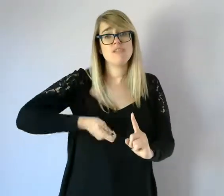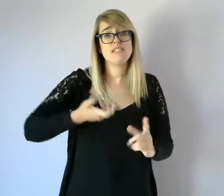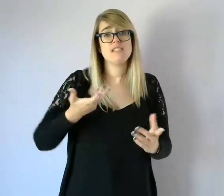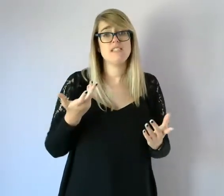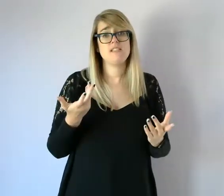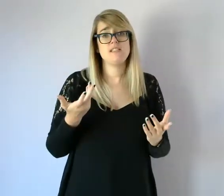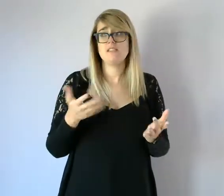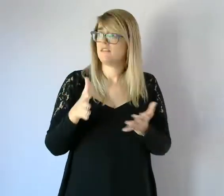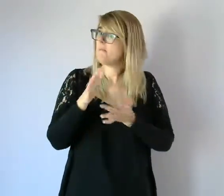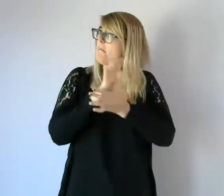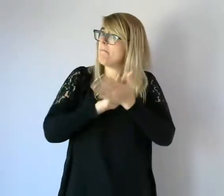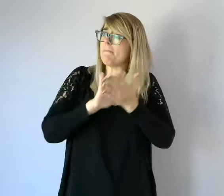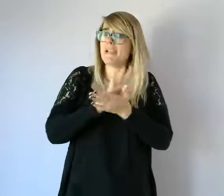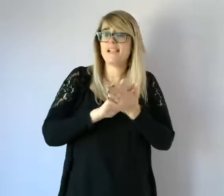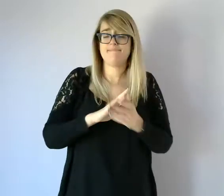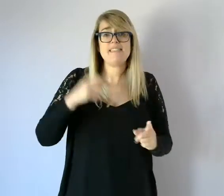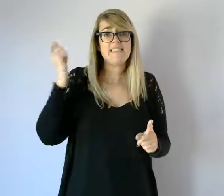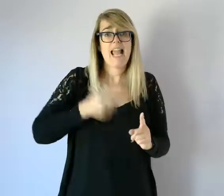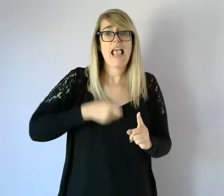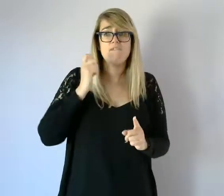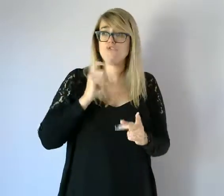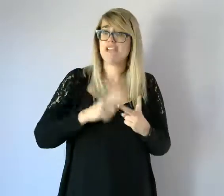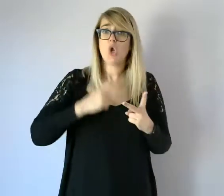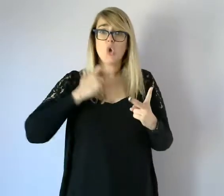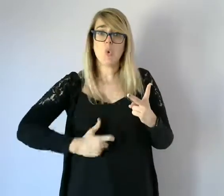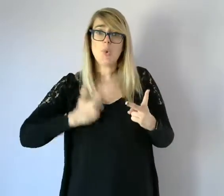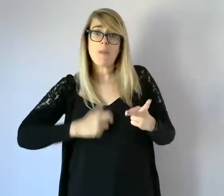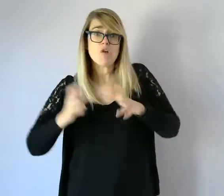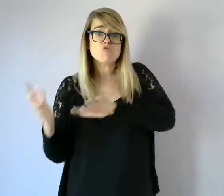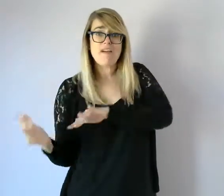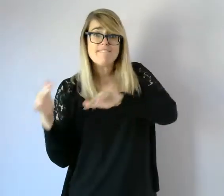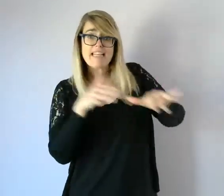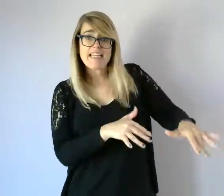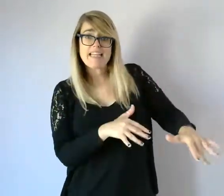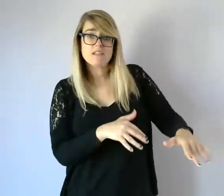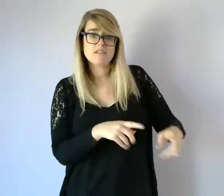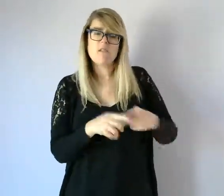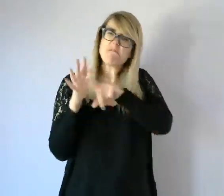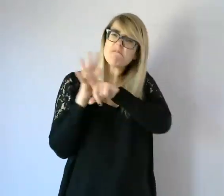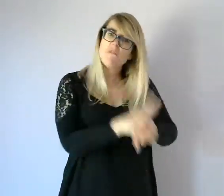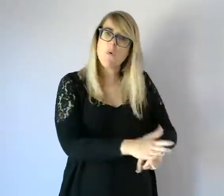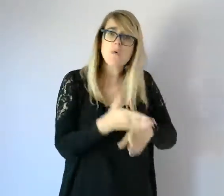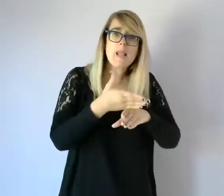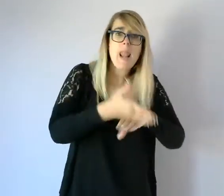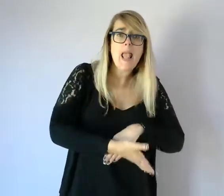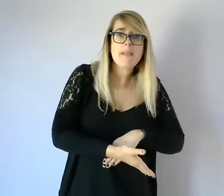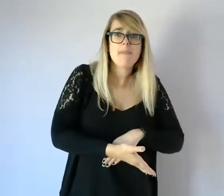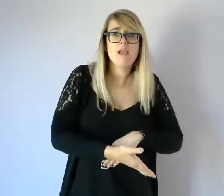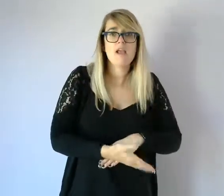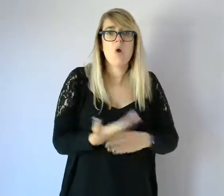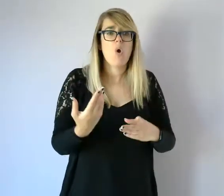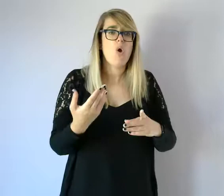encompasses slavery, human trafficking, forced labour and domestic servitude.